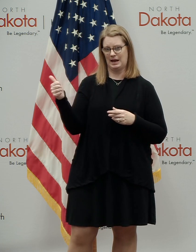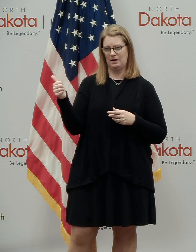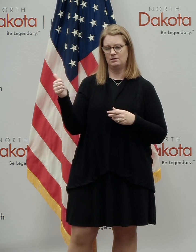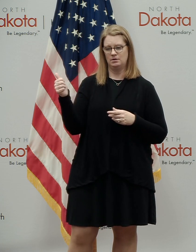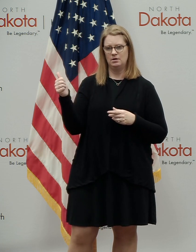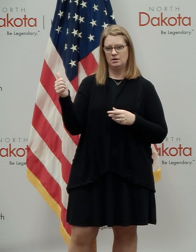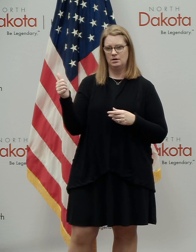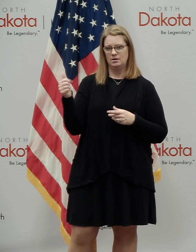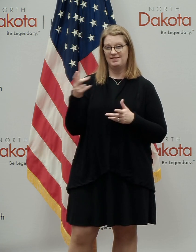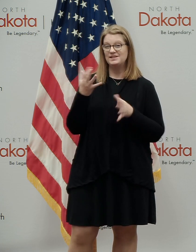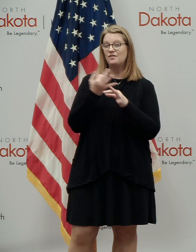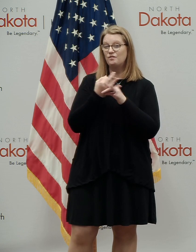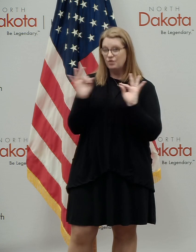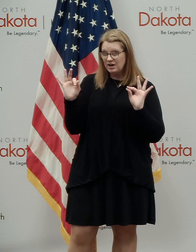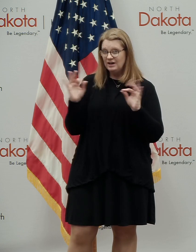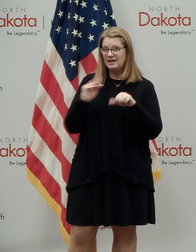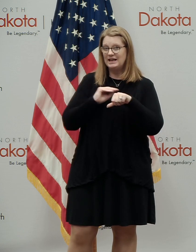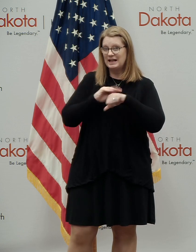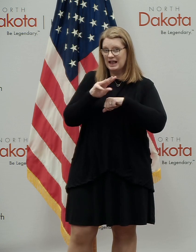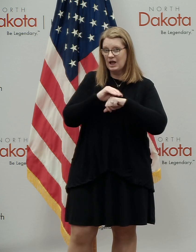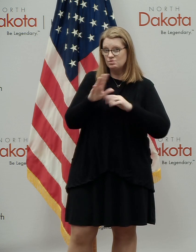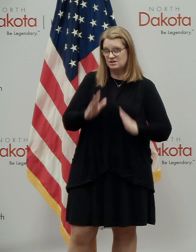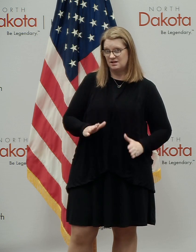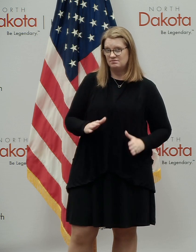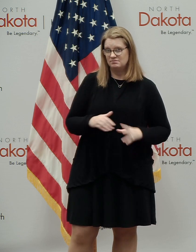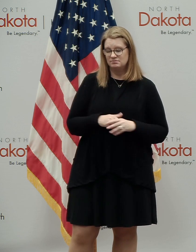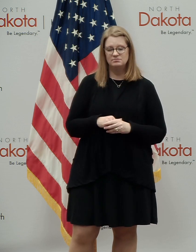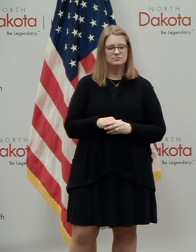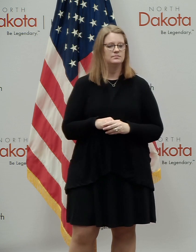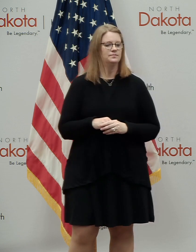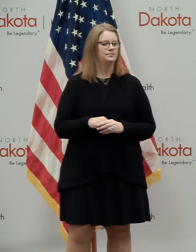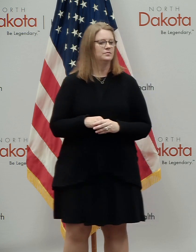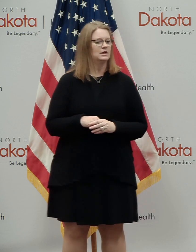701-223-1510 for free and confidential crisis counseling.